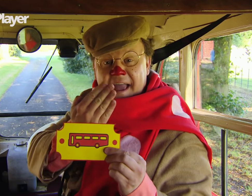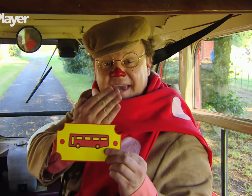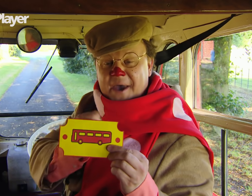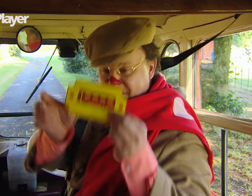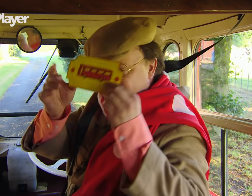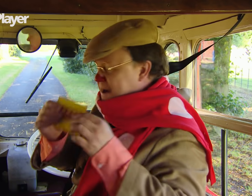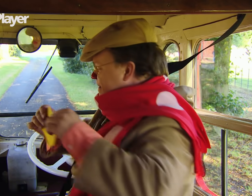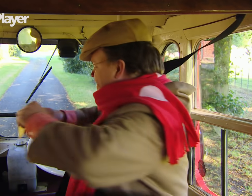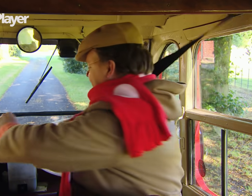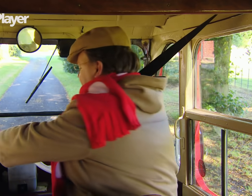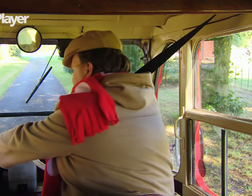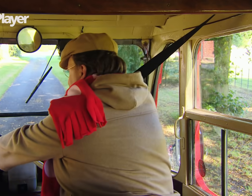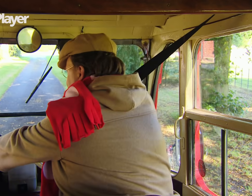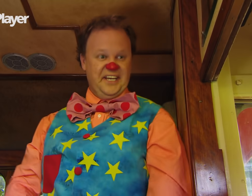you. Right.